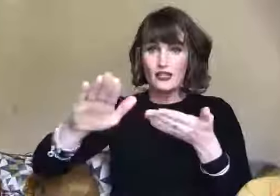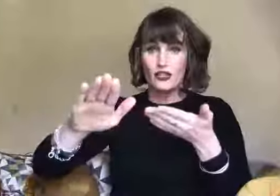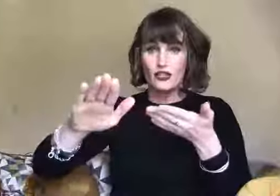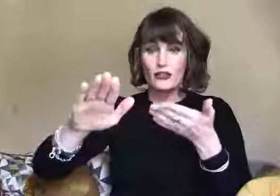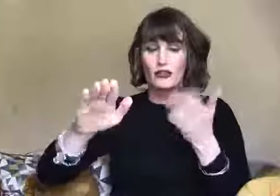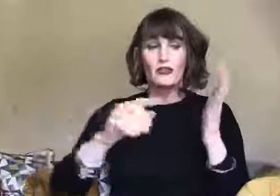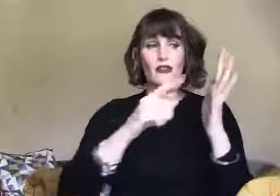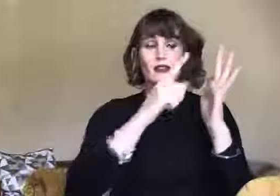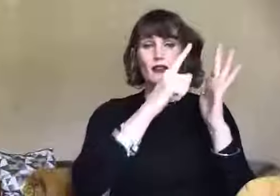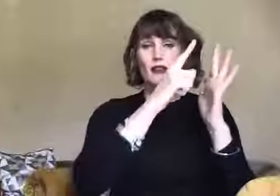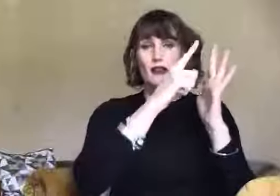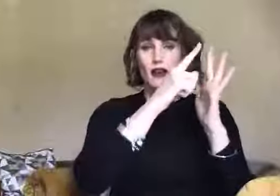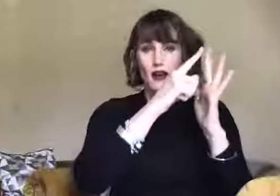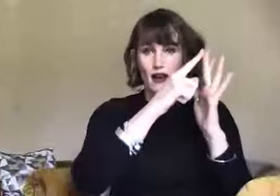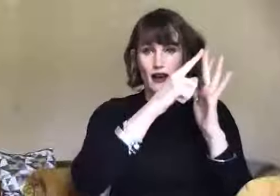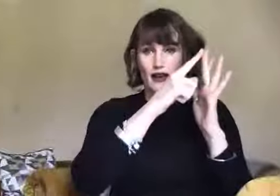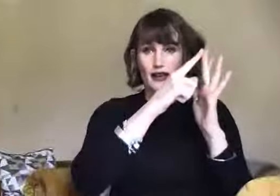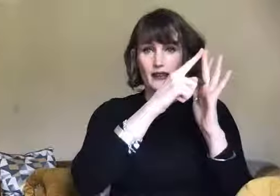H, I,